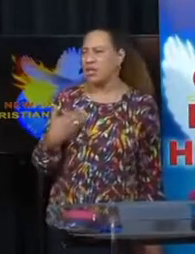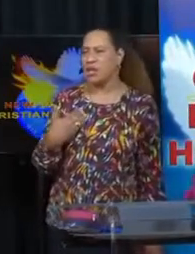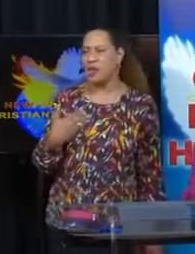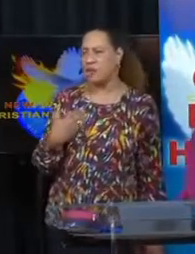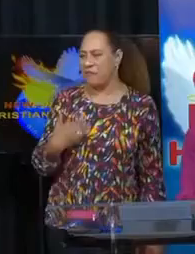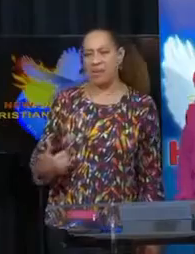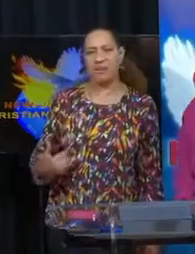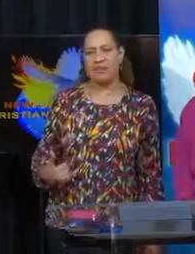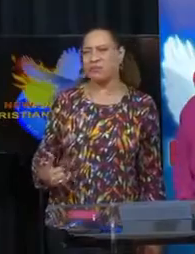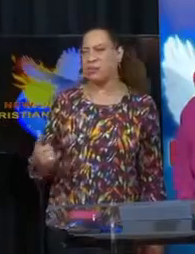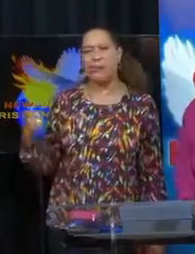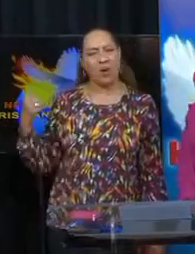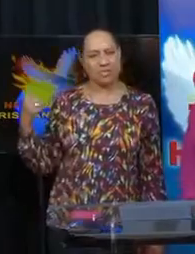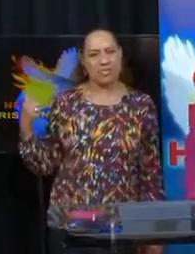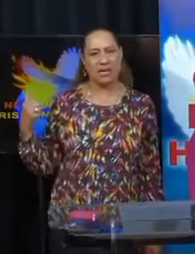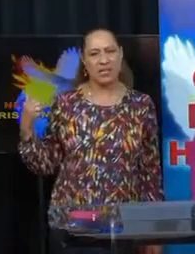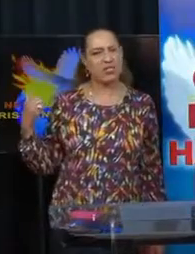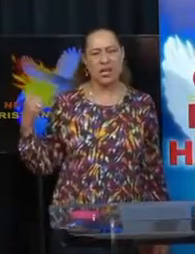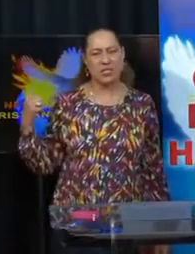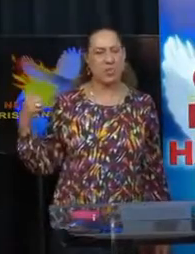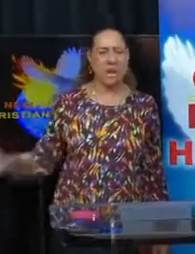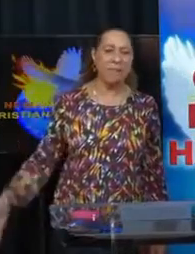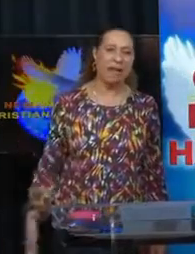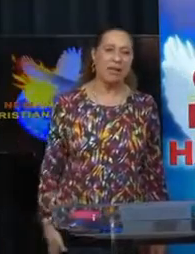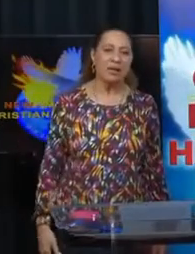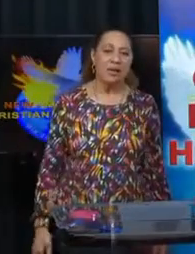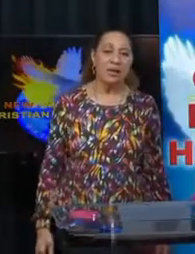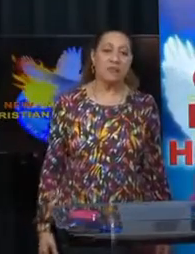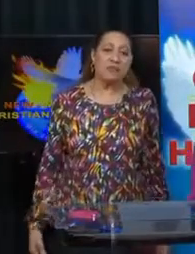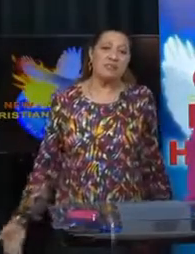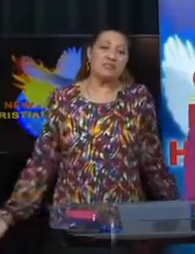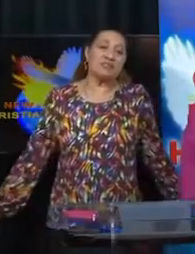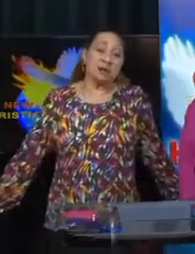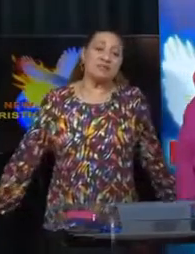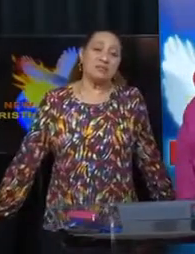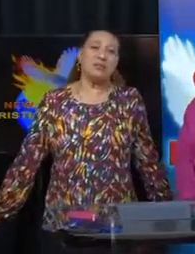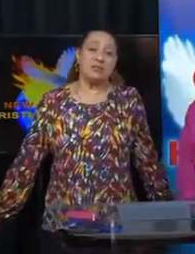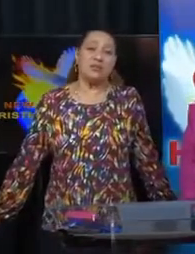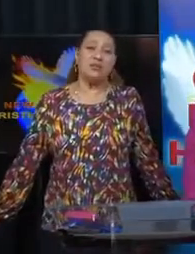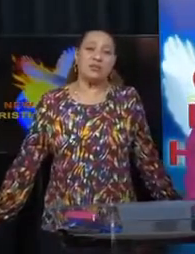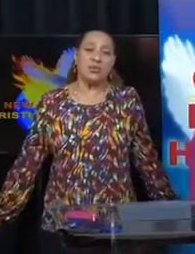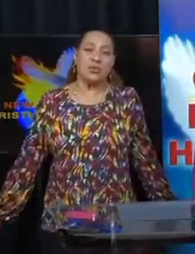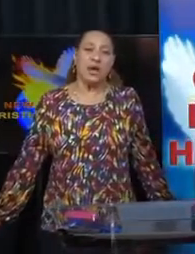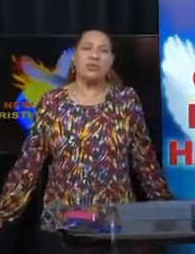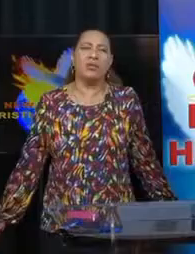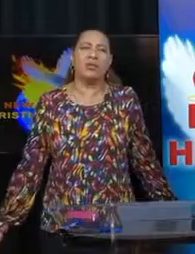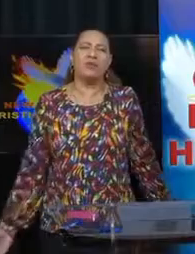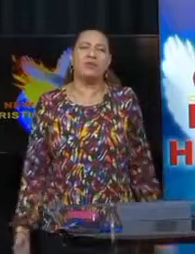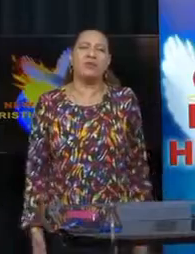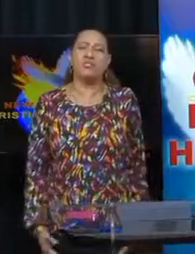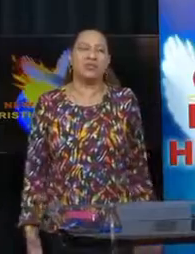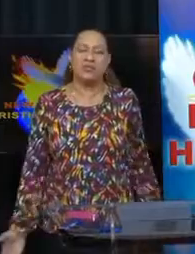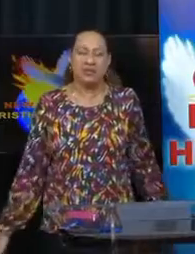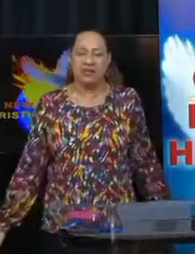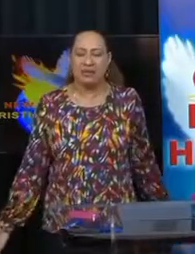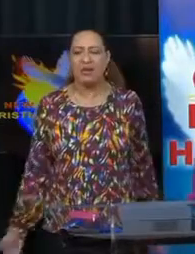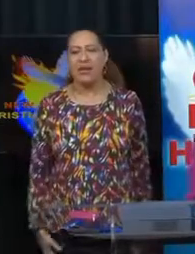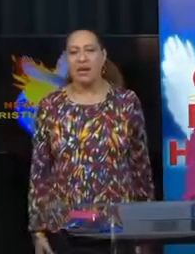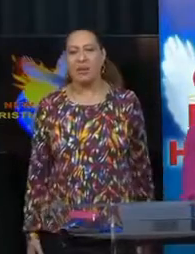know feeling that remorse in trying to pay back? For the things done and I know to you. I know you have every right to think that because